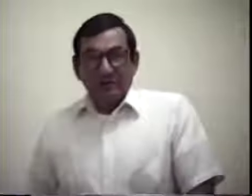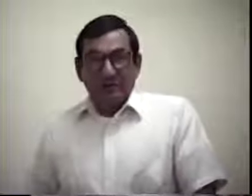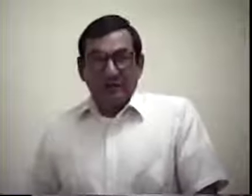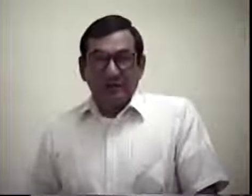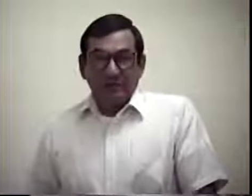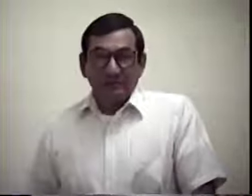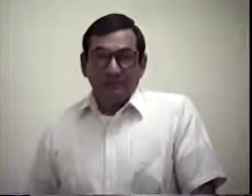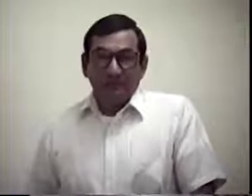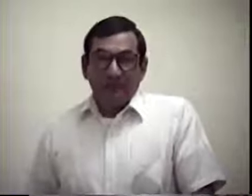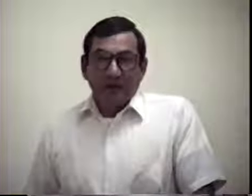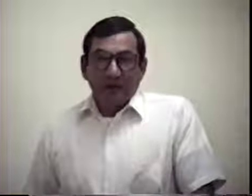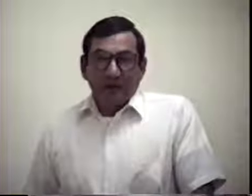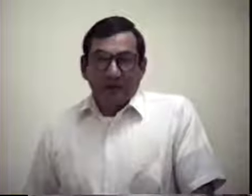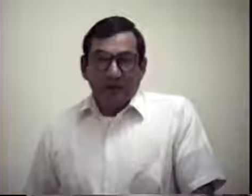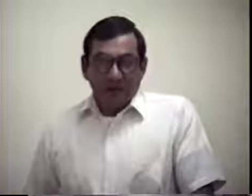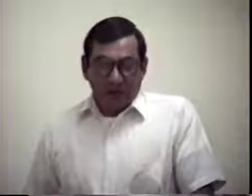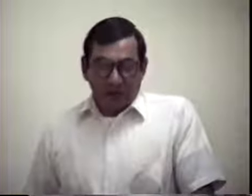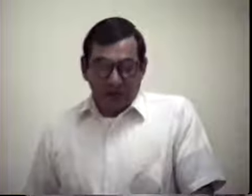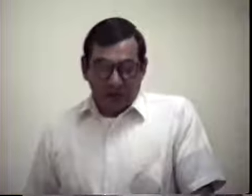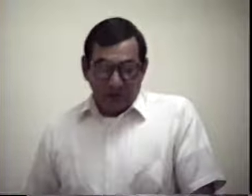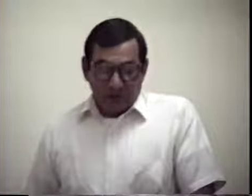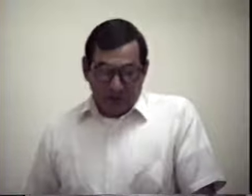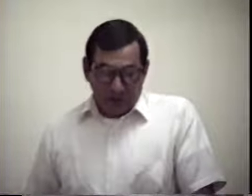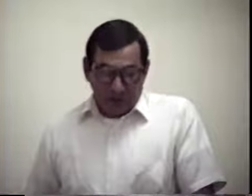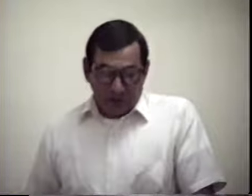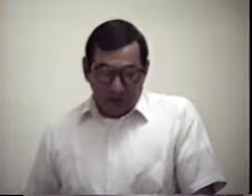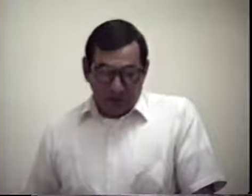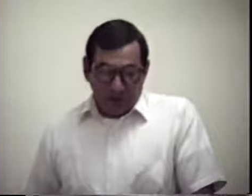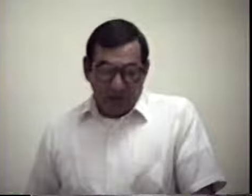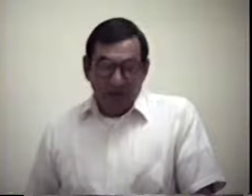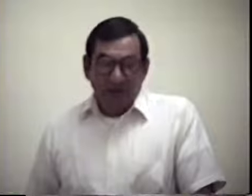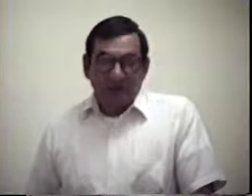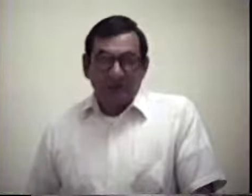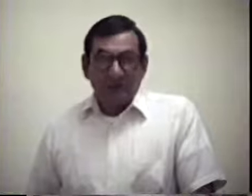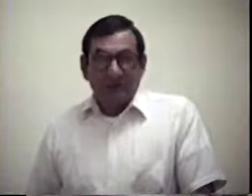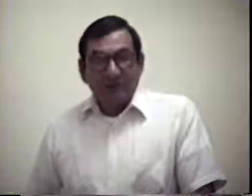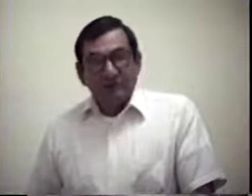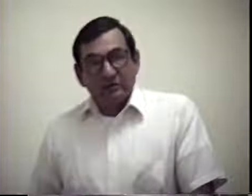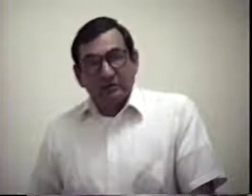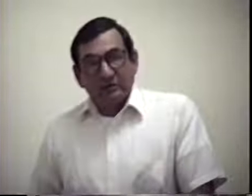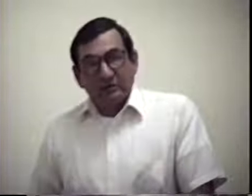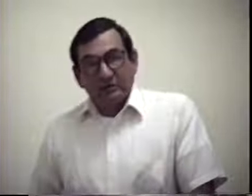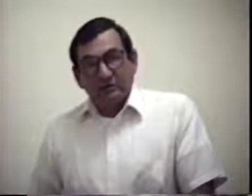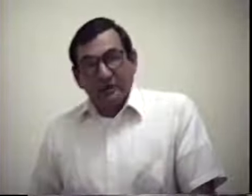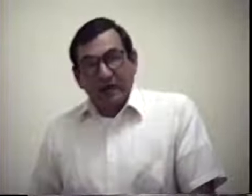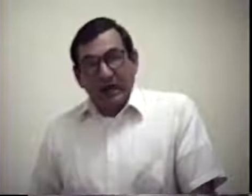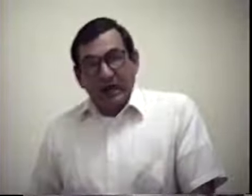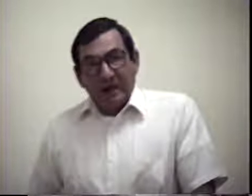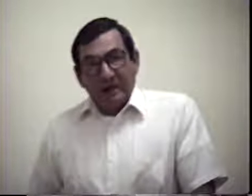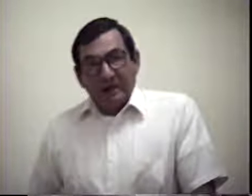Assiniboine Indian. The reason I took this class is I took the beginner's class a 1.5 years, 2 years ago,